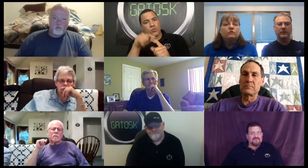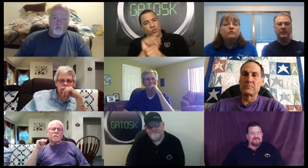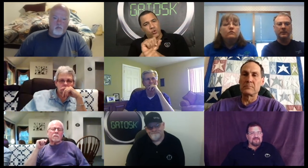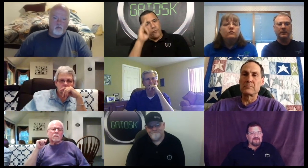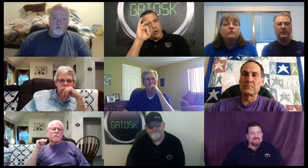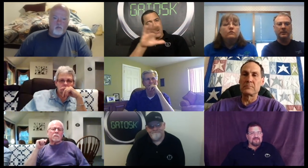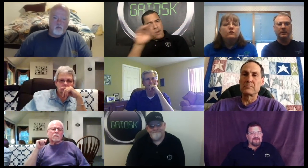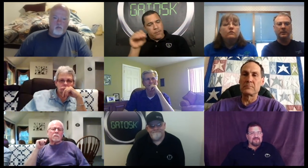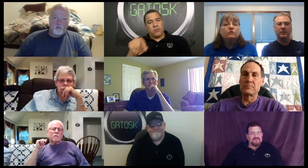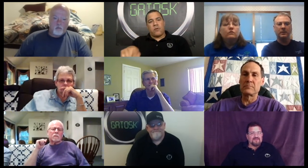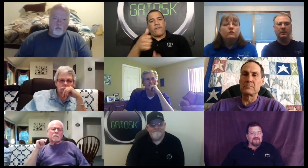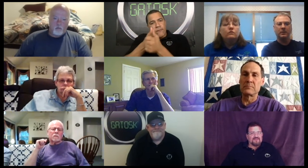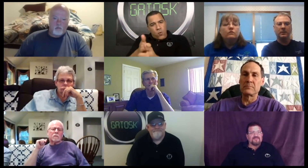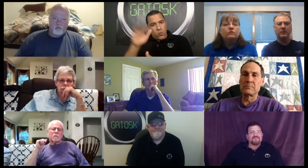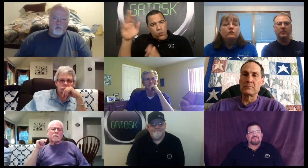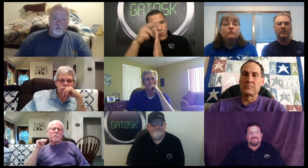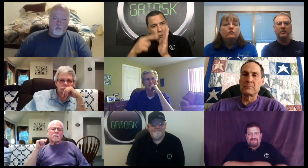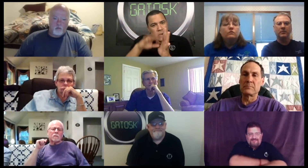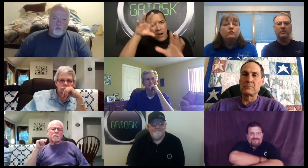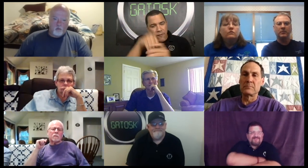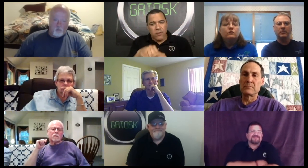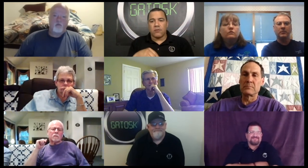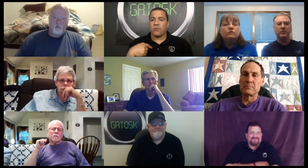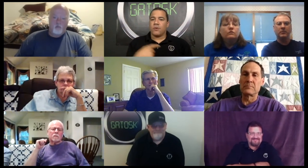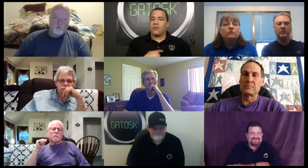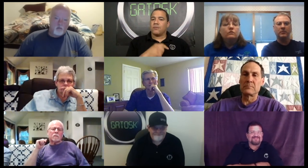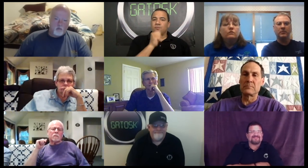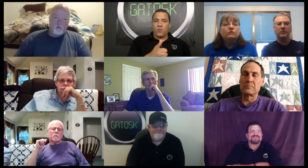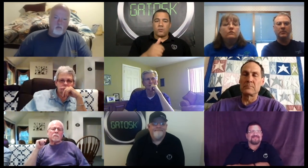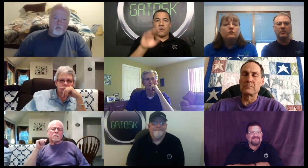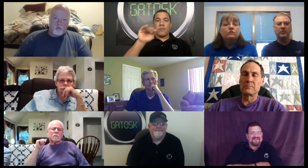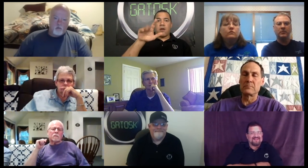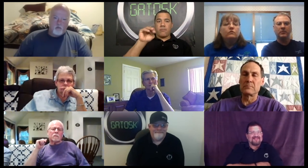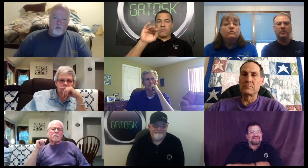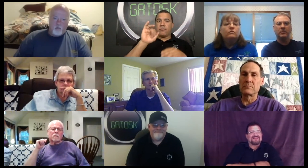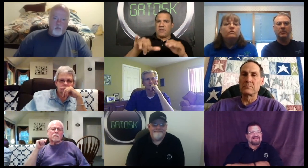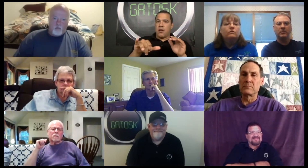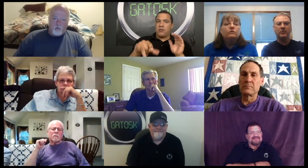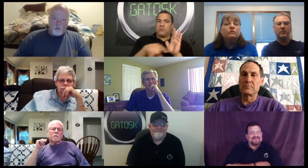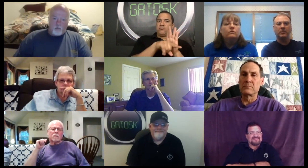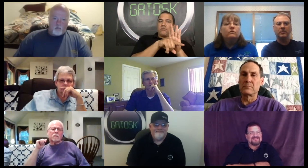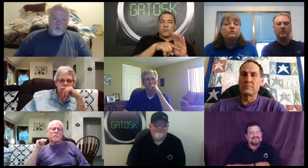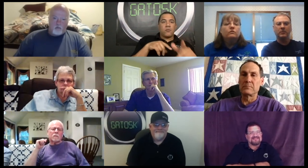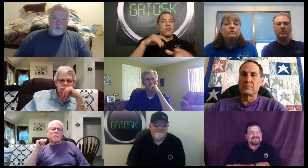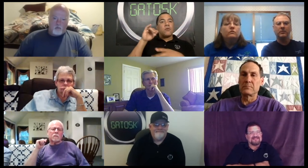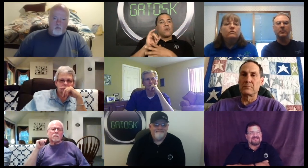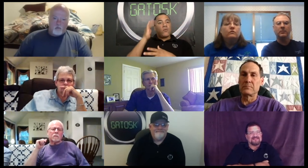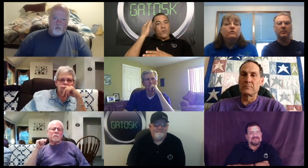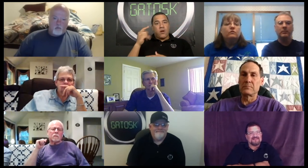screen, they select people to work for their company. They follow their policies and rules. We don't do that. MLM, that's one